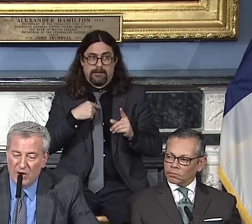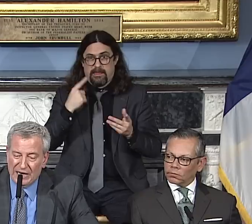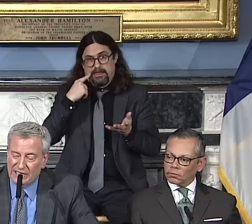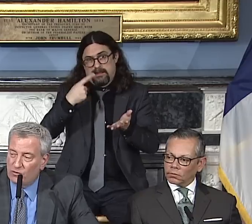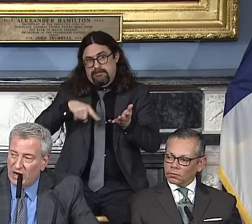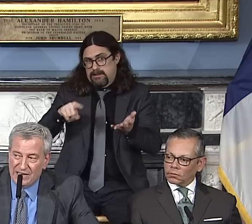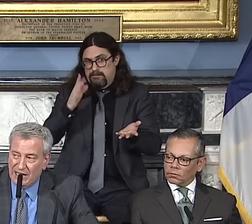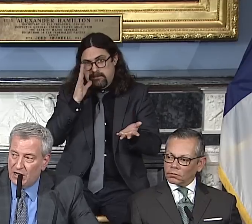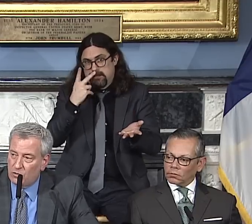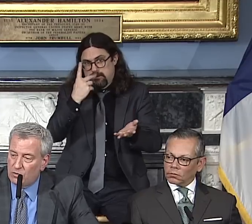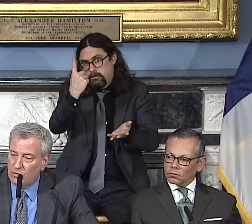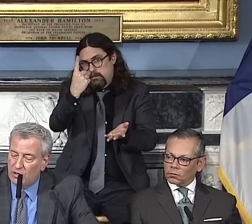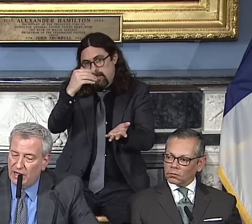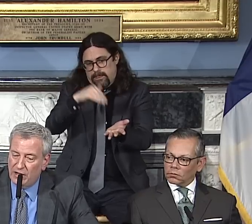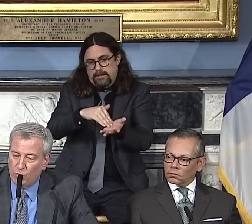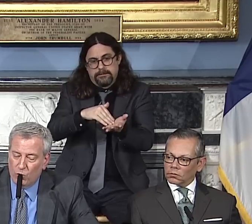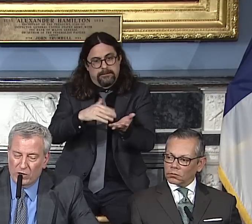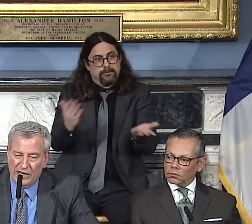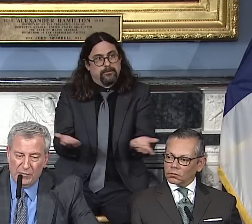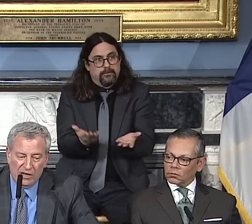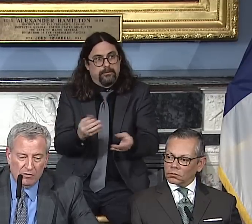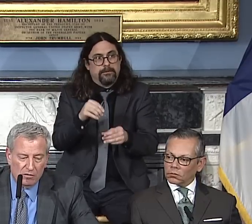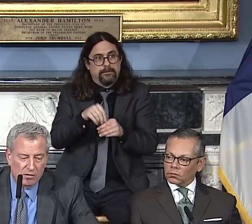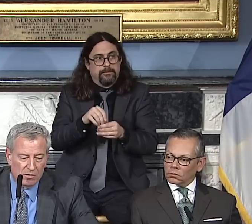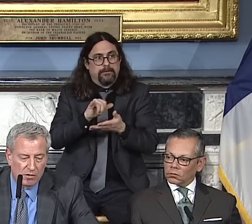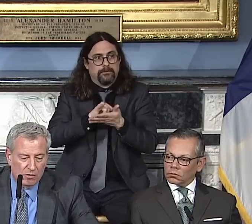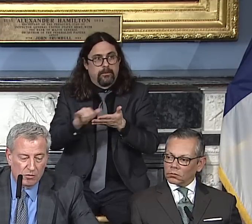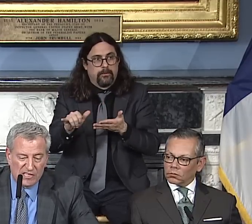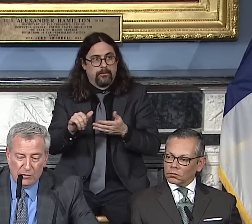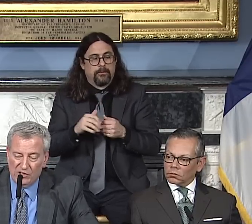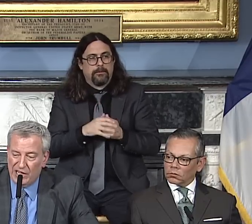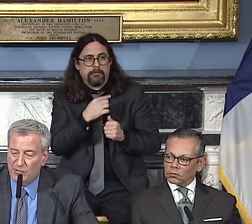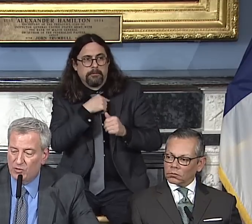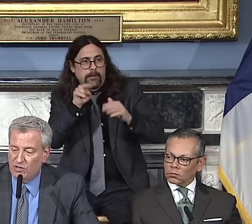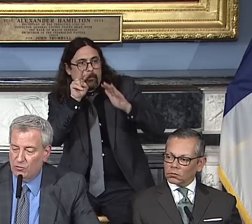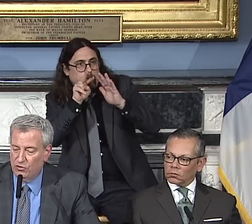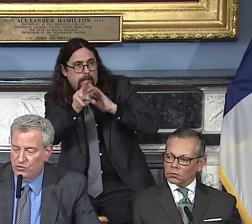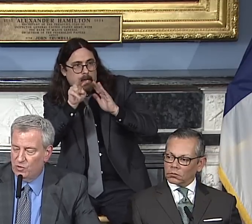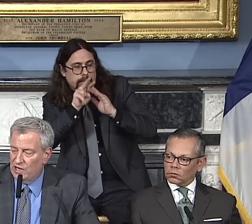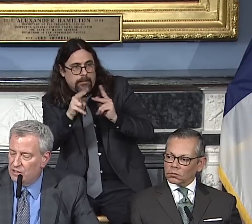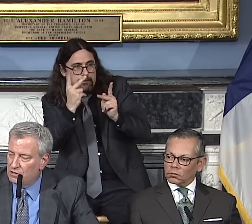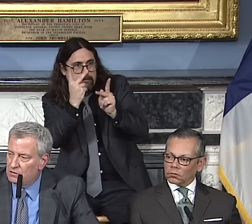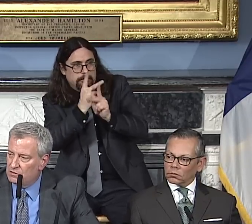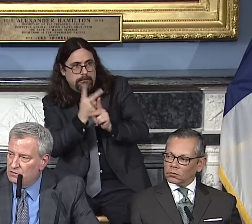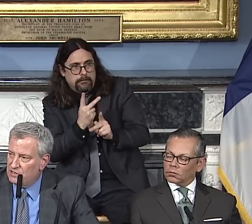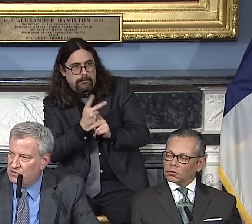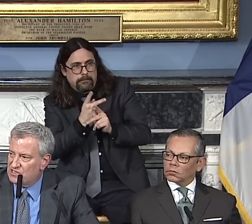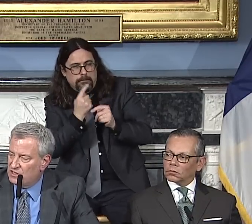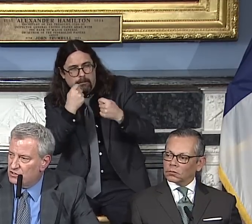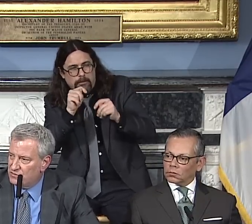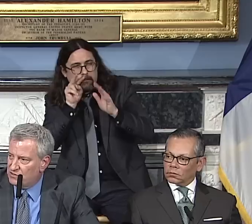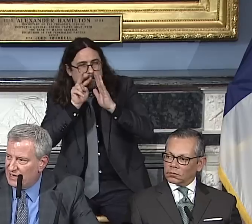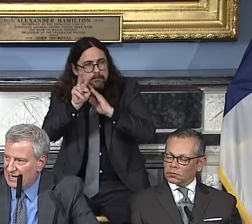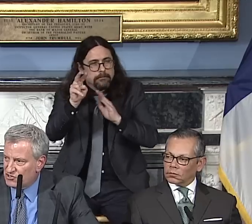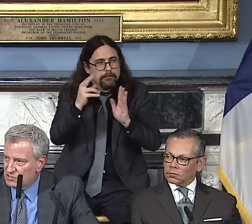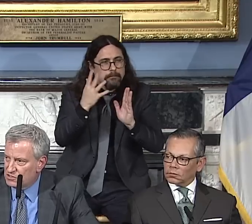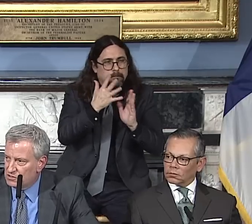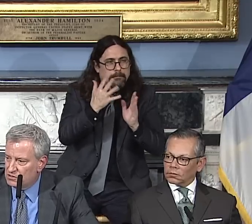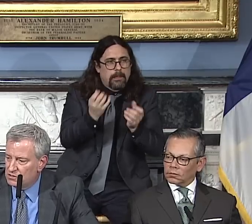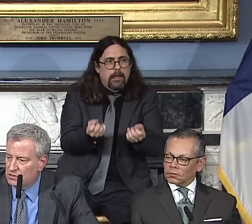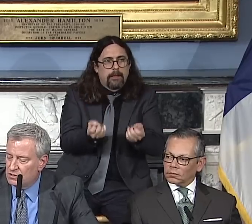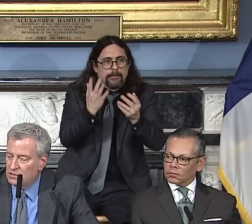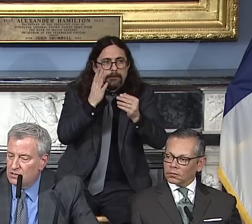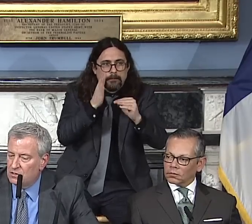We are modeling right now and wargaming, or tabletopping, whatever word you want, different scenarios for different